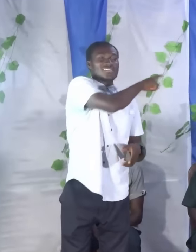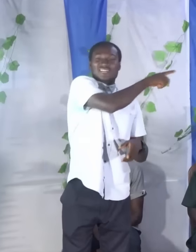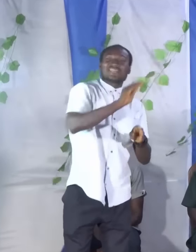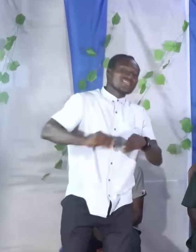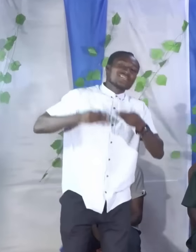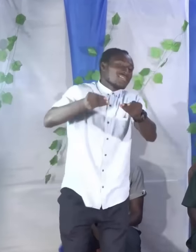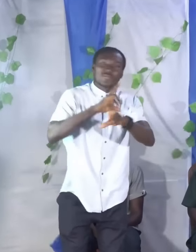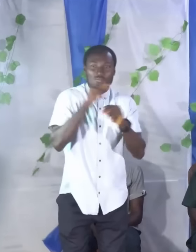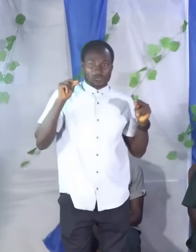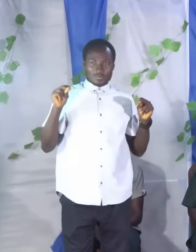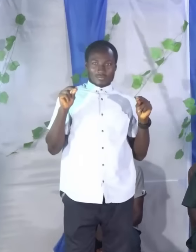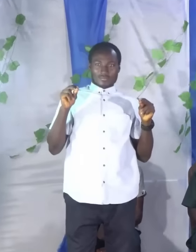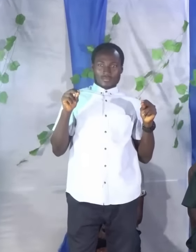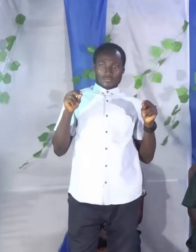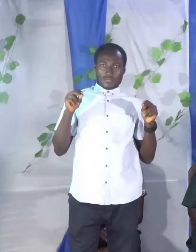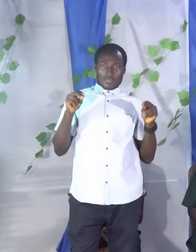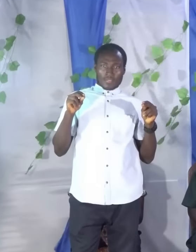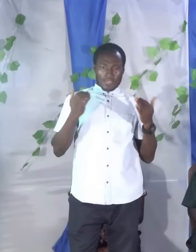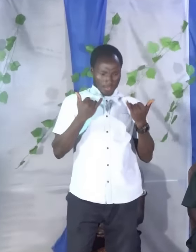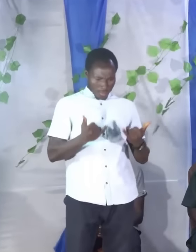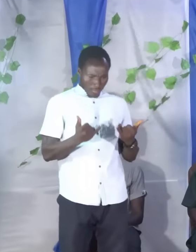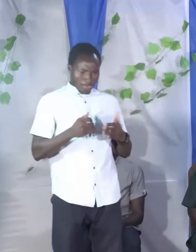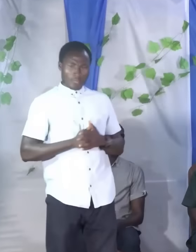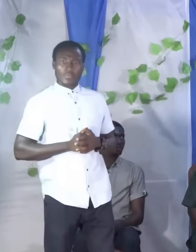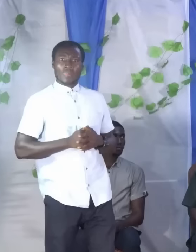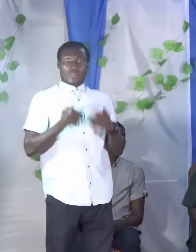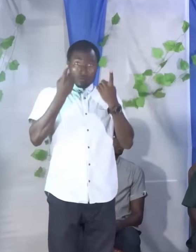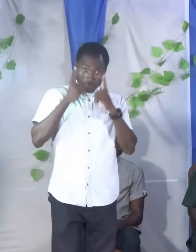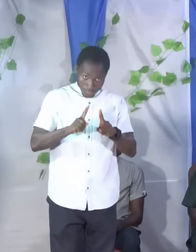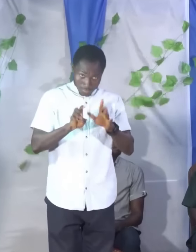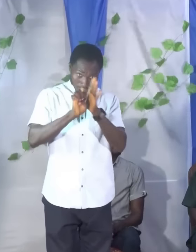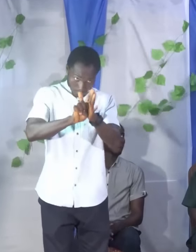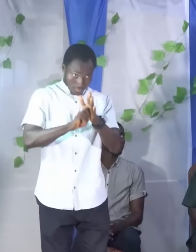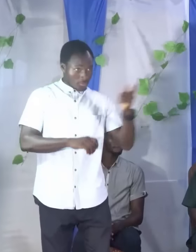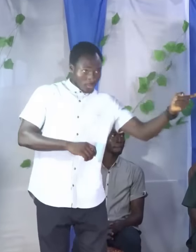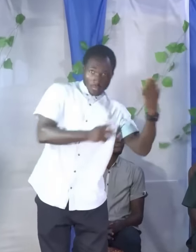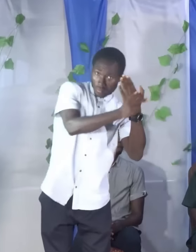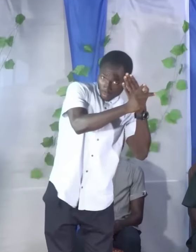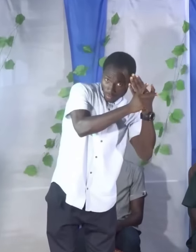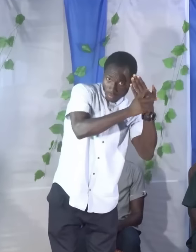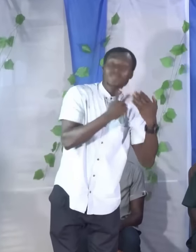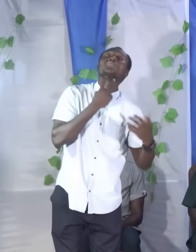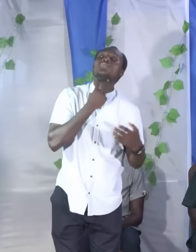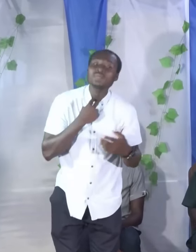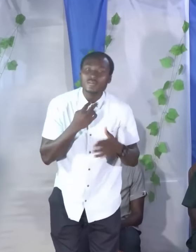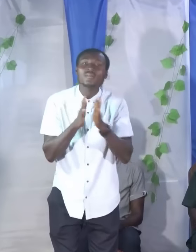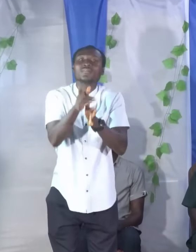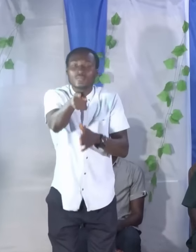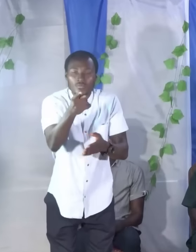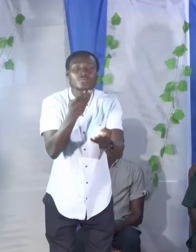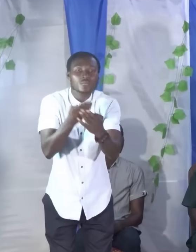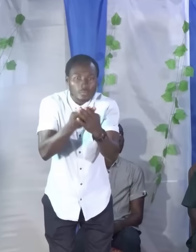woni abi se come de no na ma no hand Ghana cities avede o ko sha brother bi no che a wa o misa o kwan